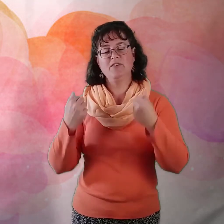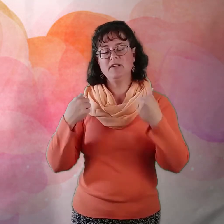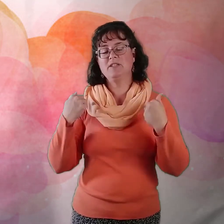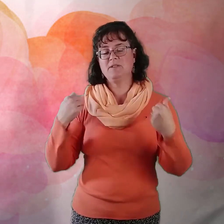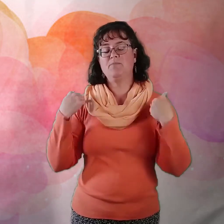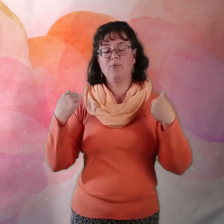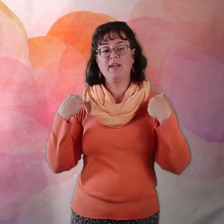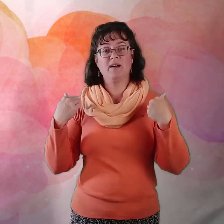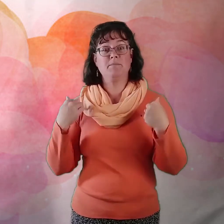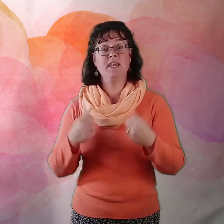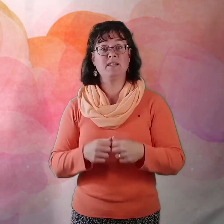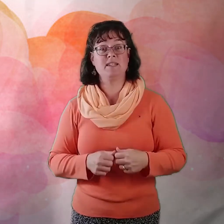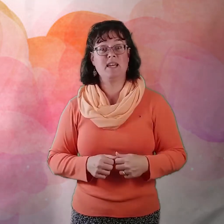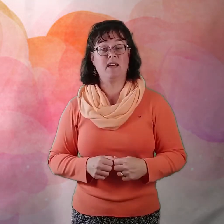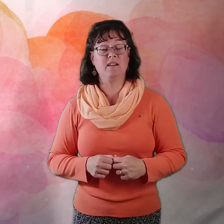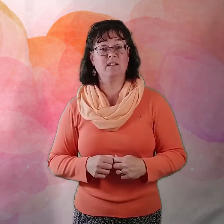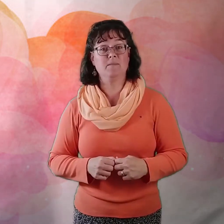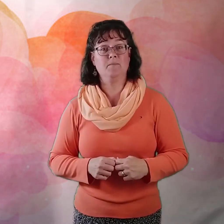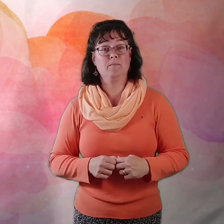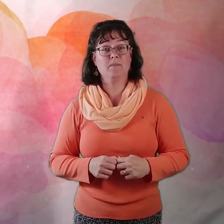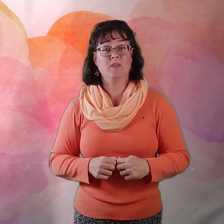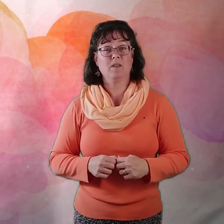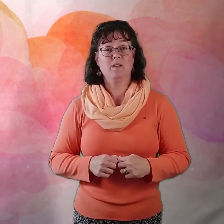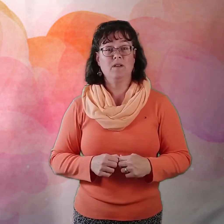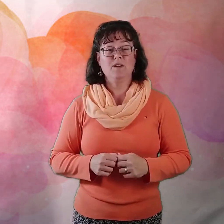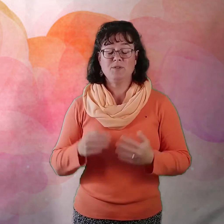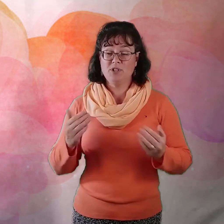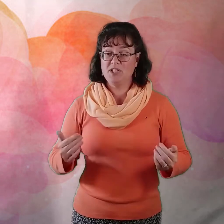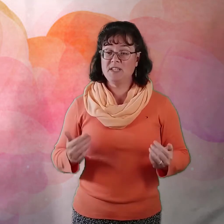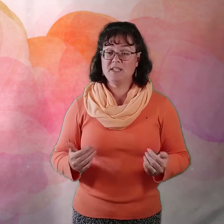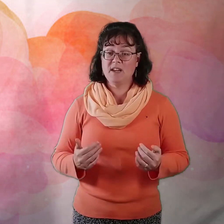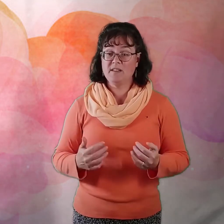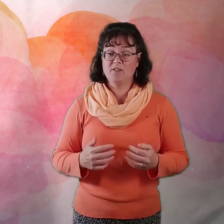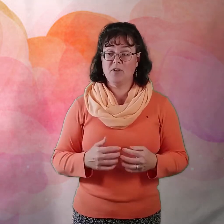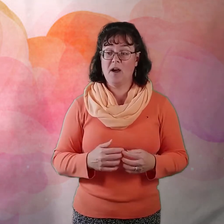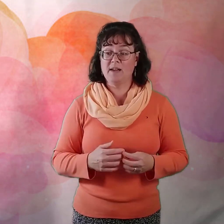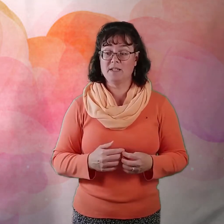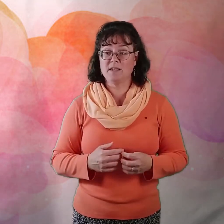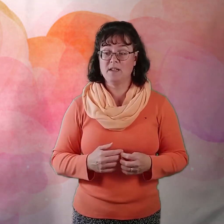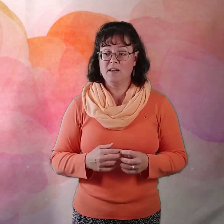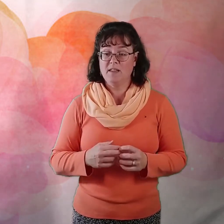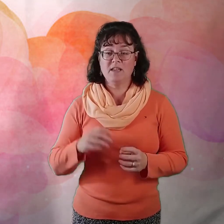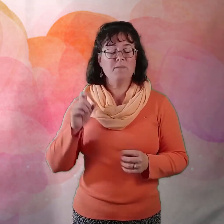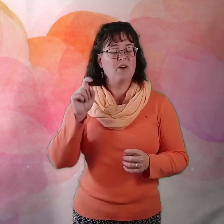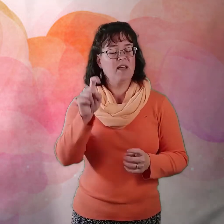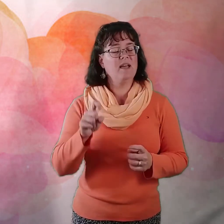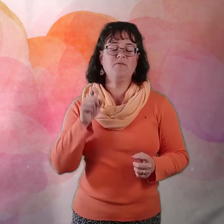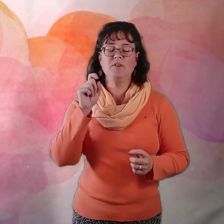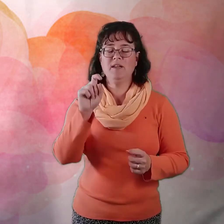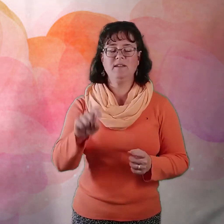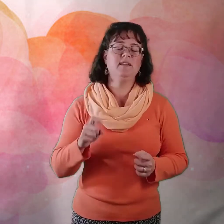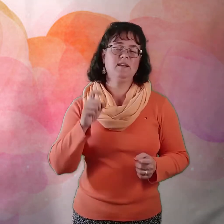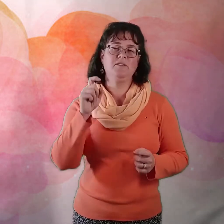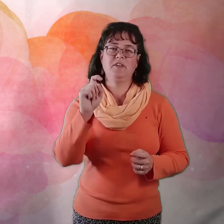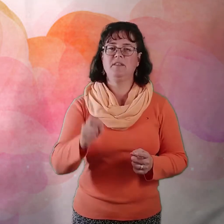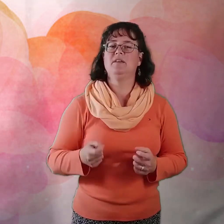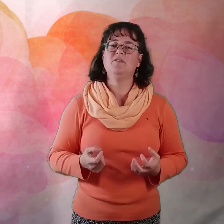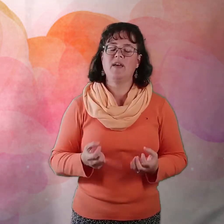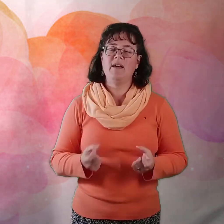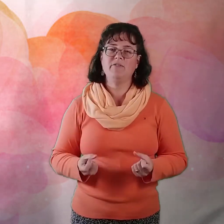going to prick on me instead. So when Jesus died on the cross, think about every little thing that you've ever